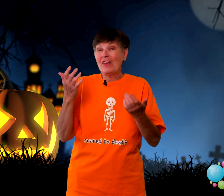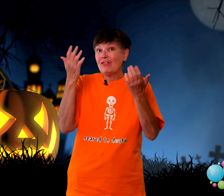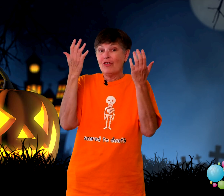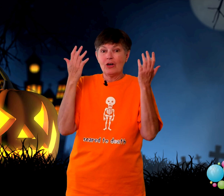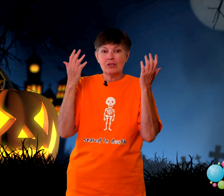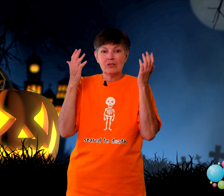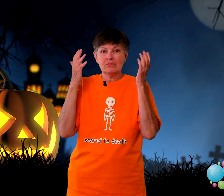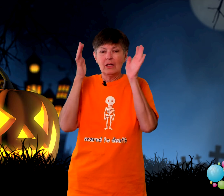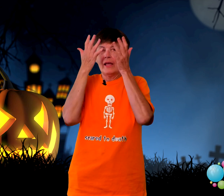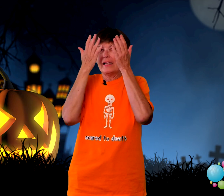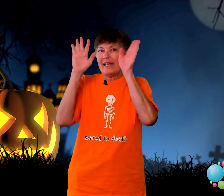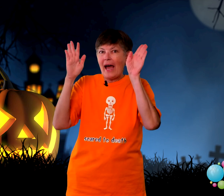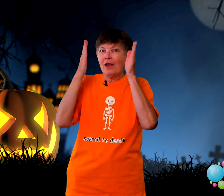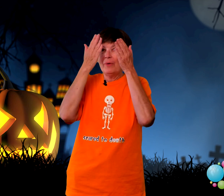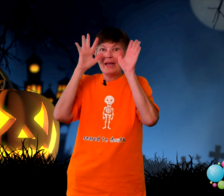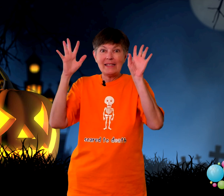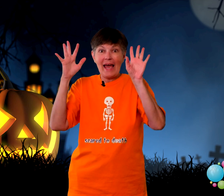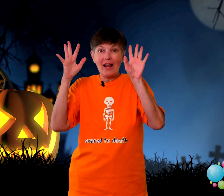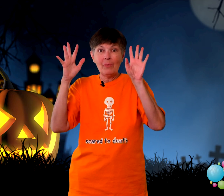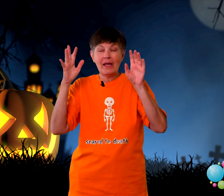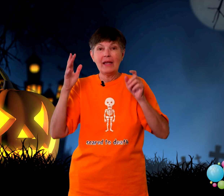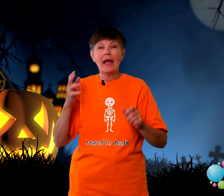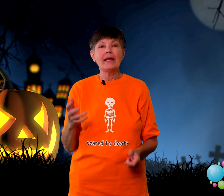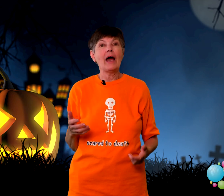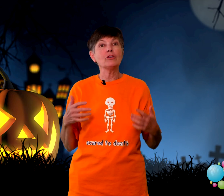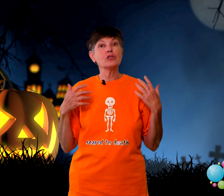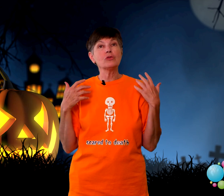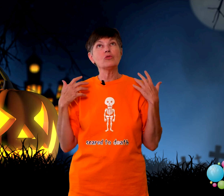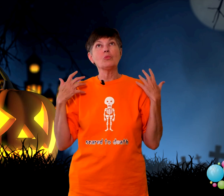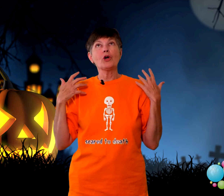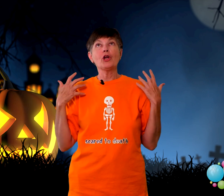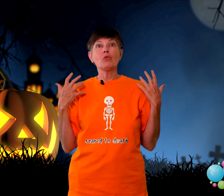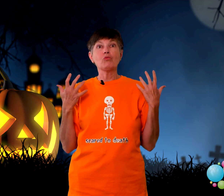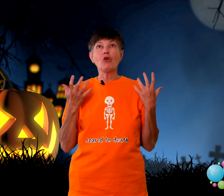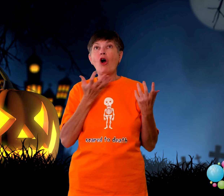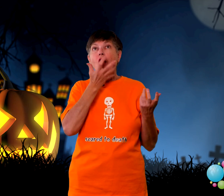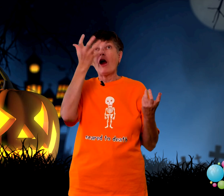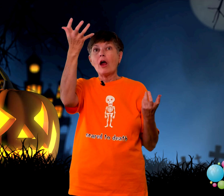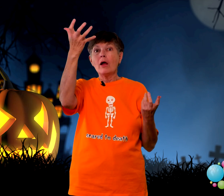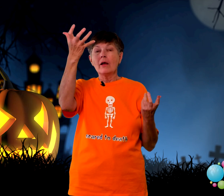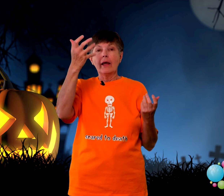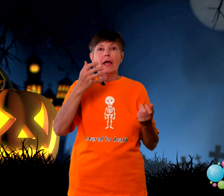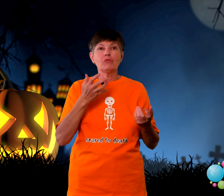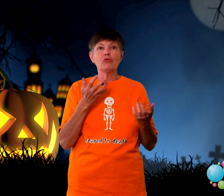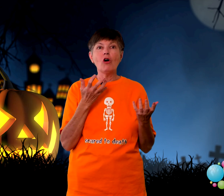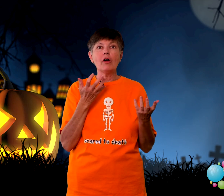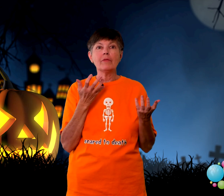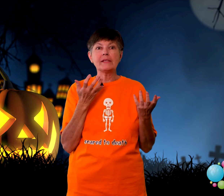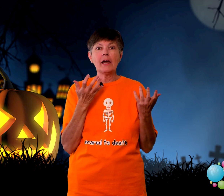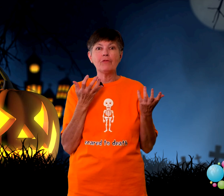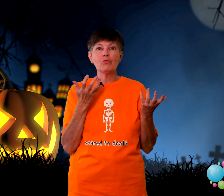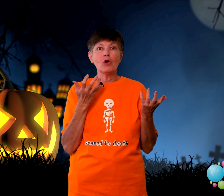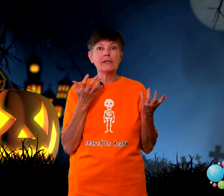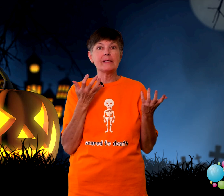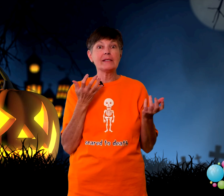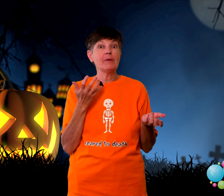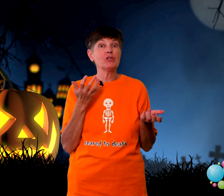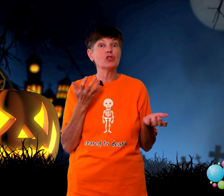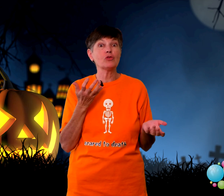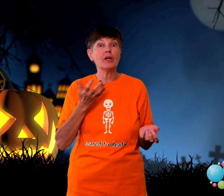Fifth verse, it's Halloween. Now we're going to roar, and roar, the sign for roar is the same as scream.